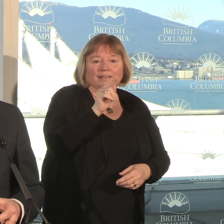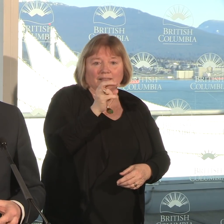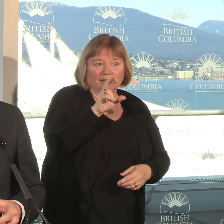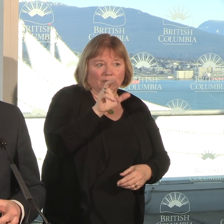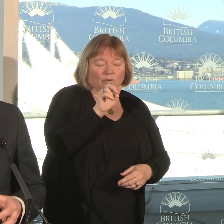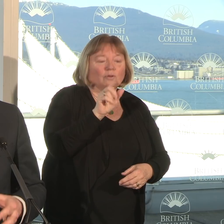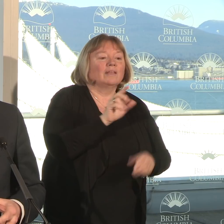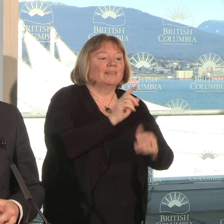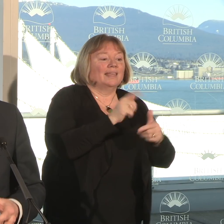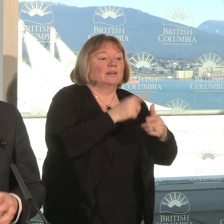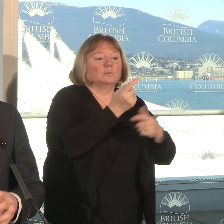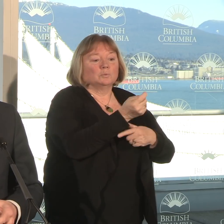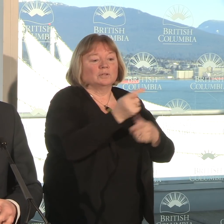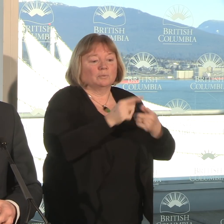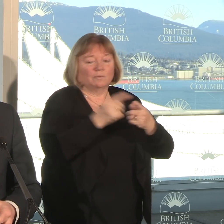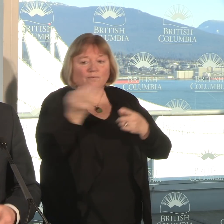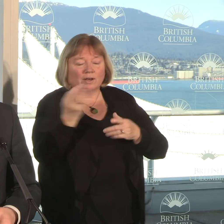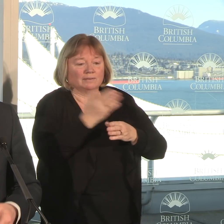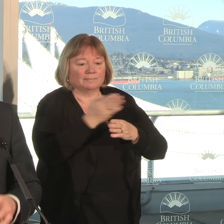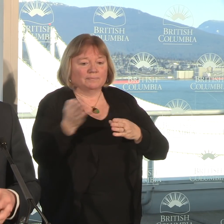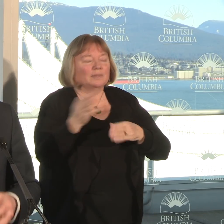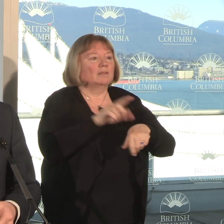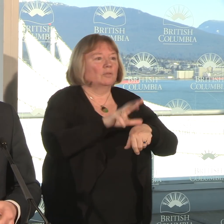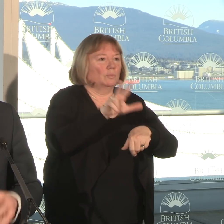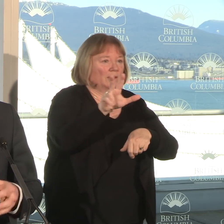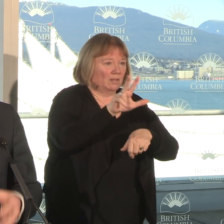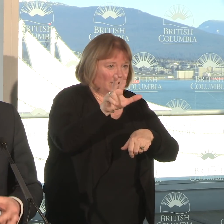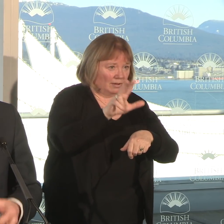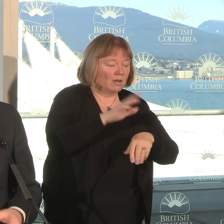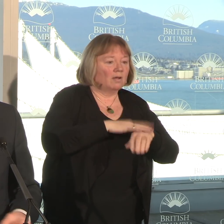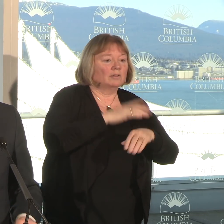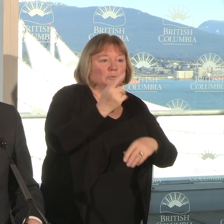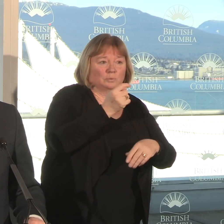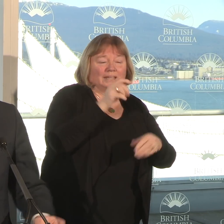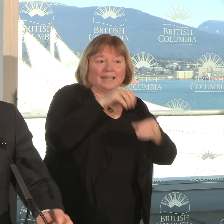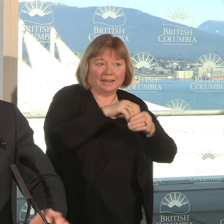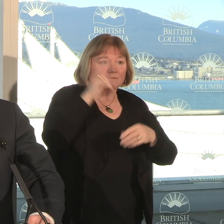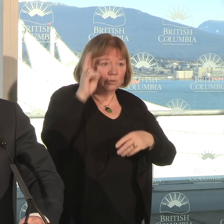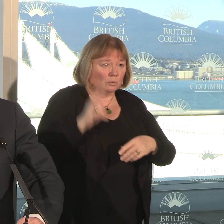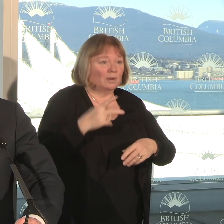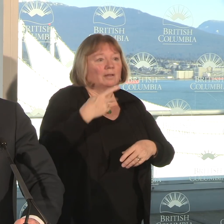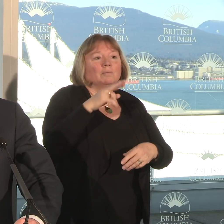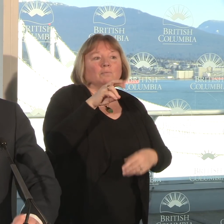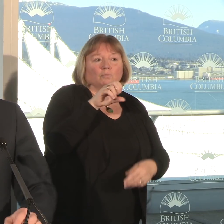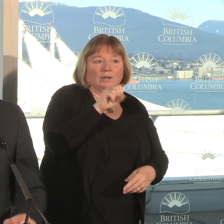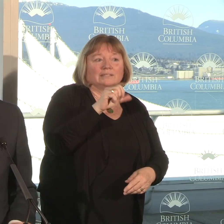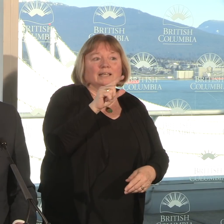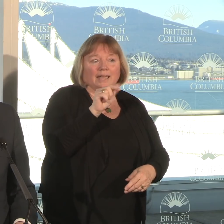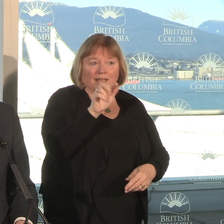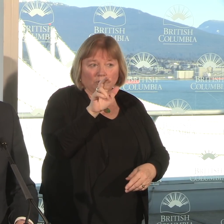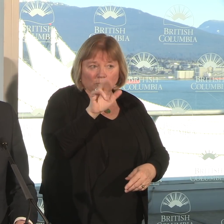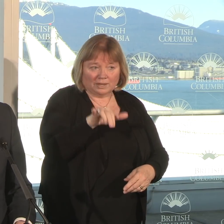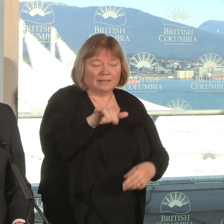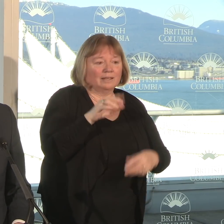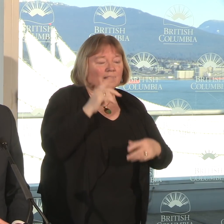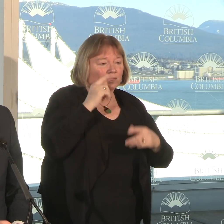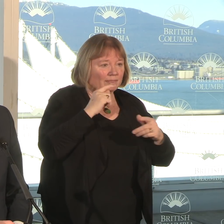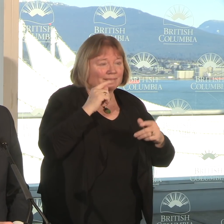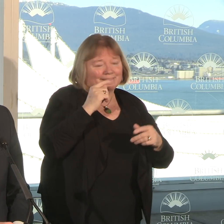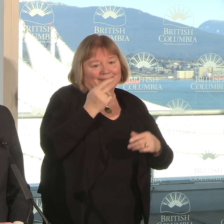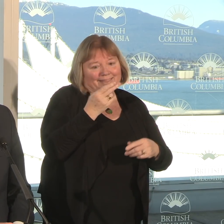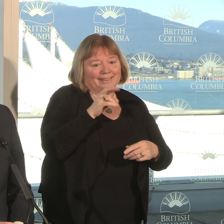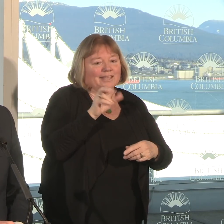Tuesday to Friday, the briefings will be at 3 o'clock. On Tuesday in Victoria in the Press Gallery Theatre. And on Wednesday, Thursday,